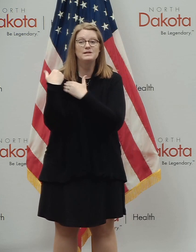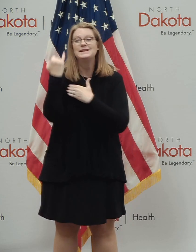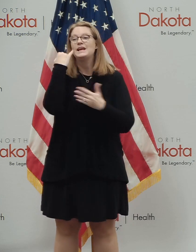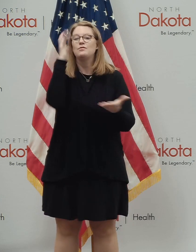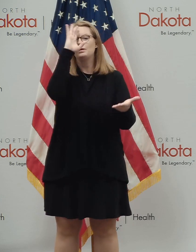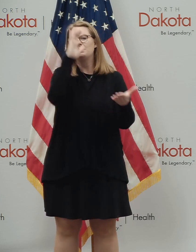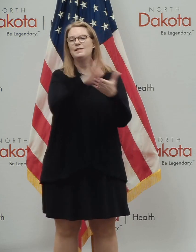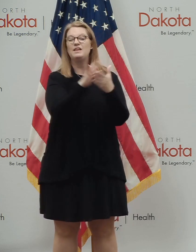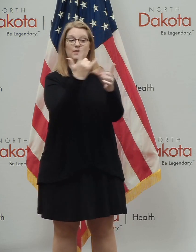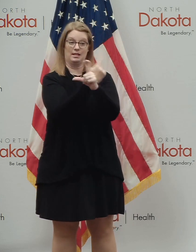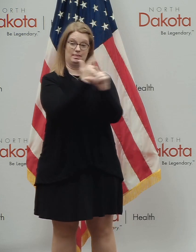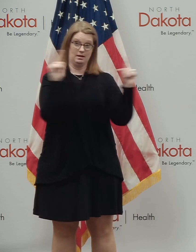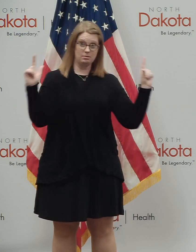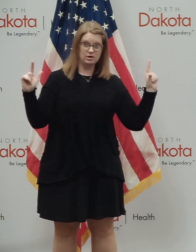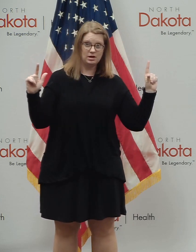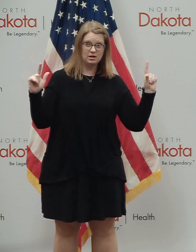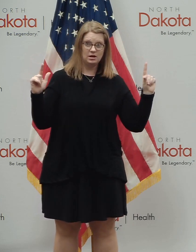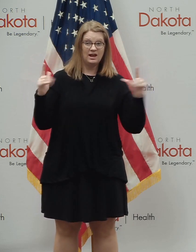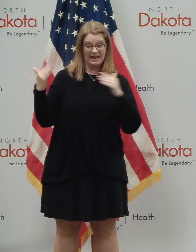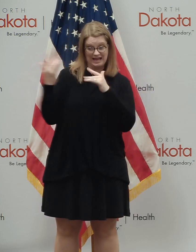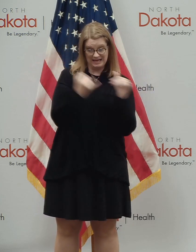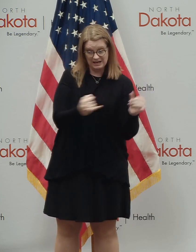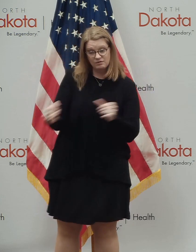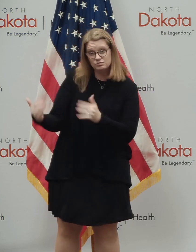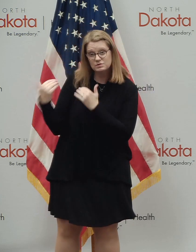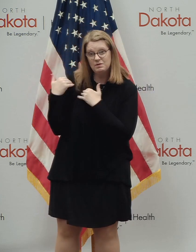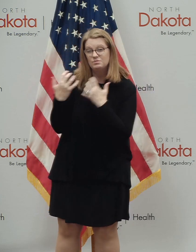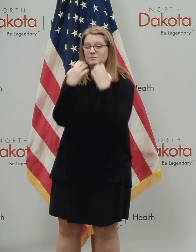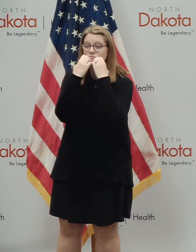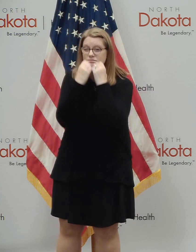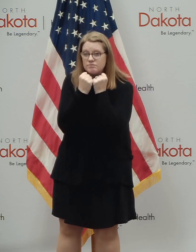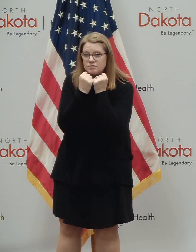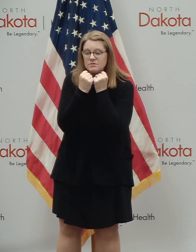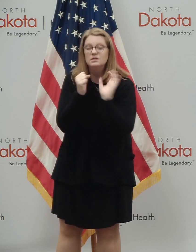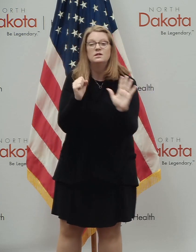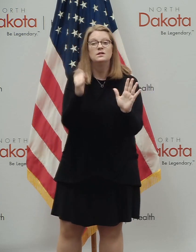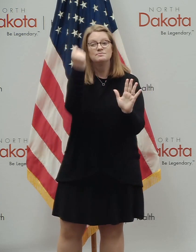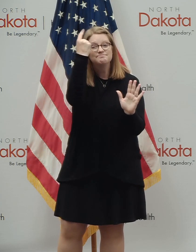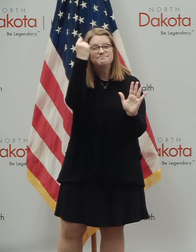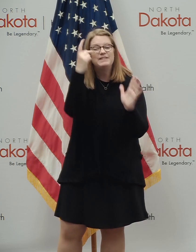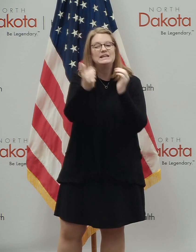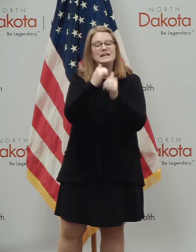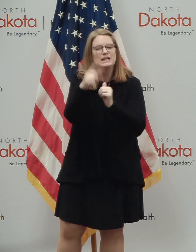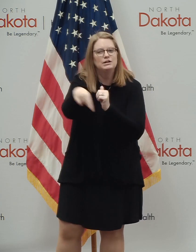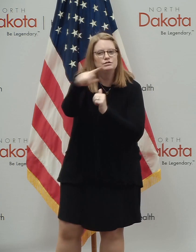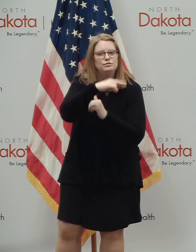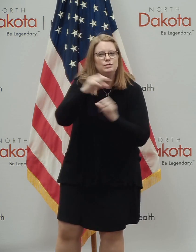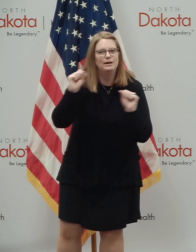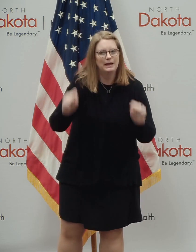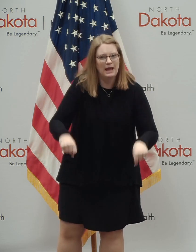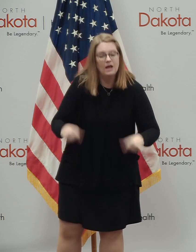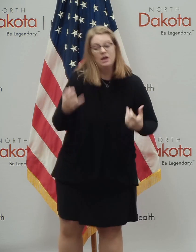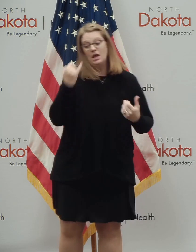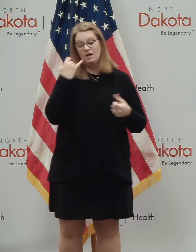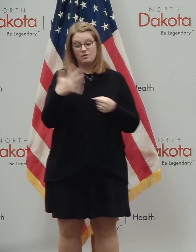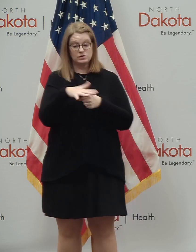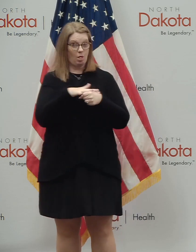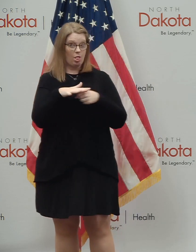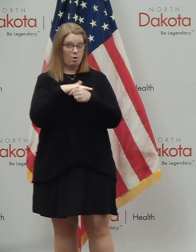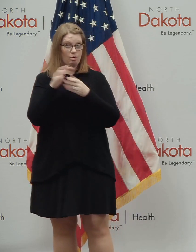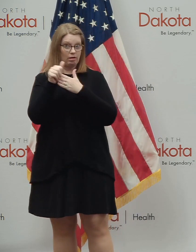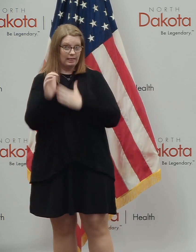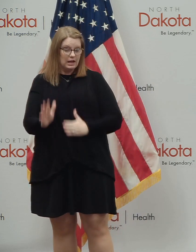and care about individual responsibility, then each of us have an opportunity to make an effort, whether we're a local